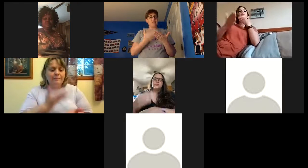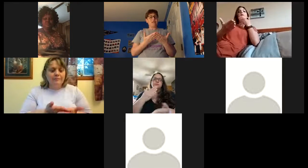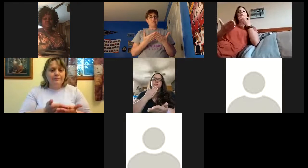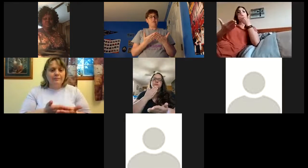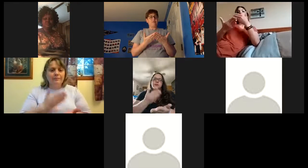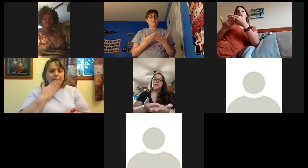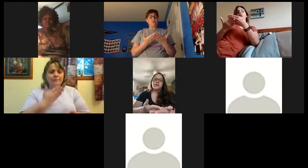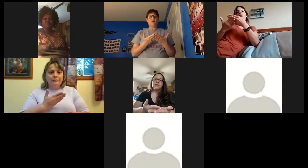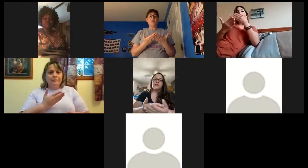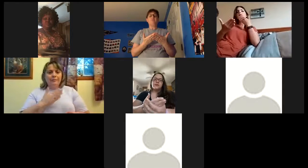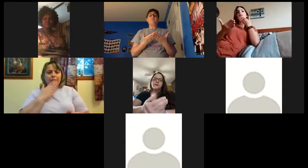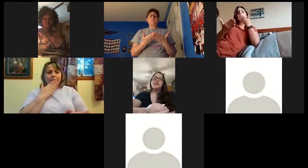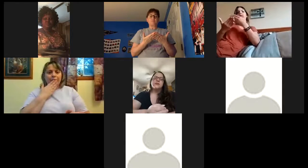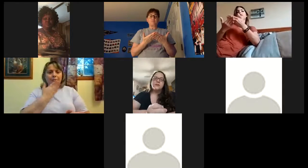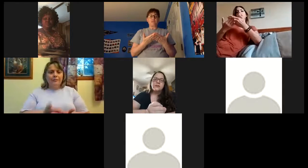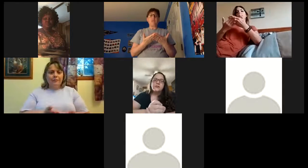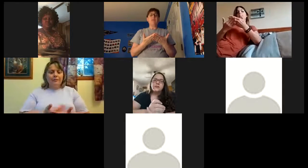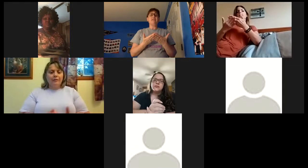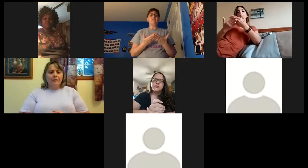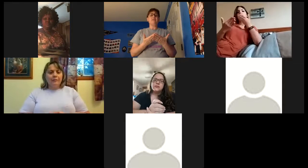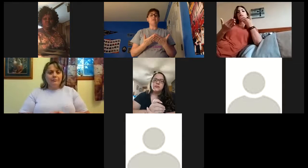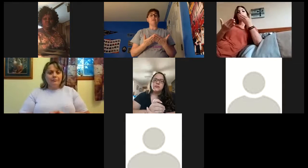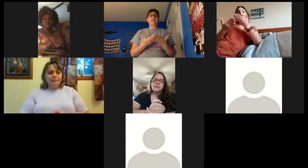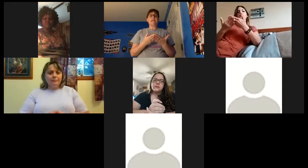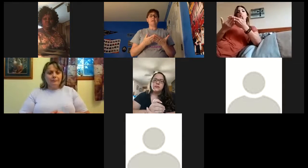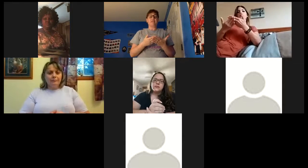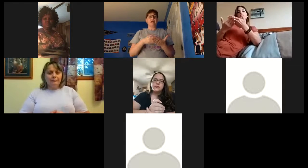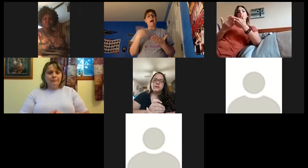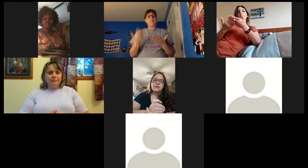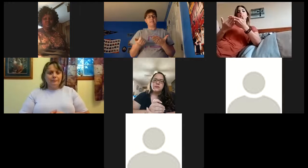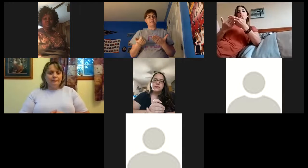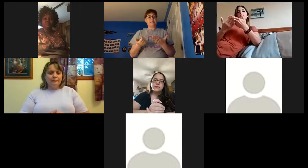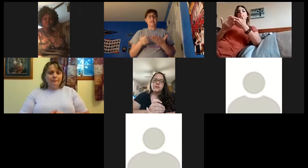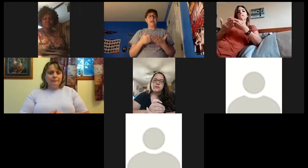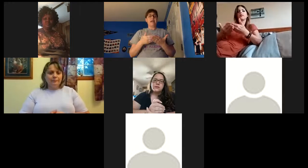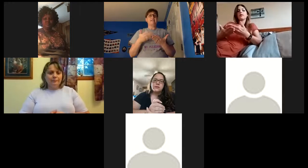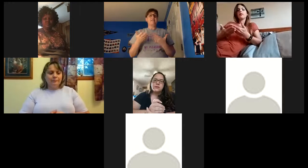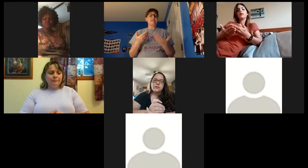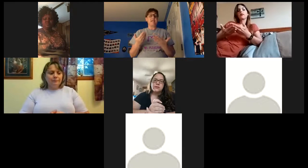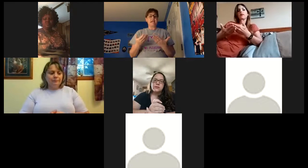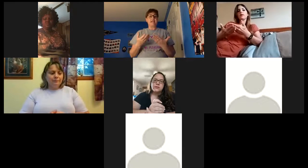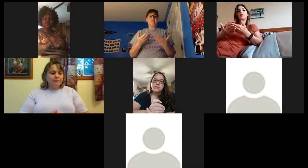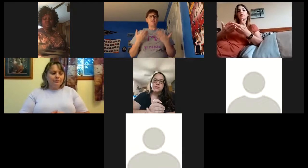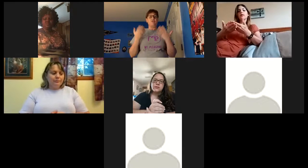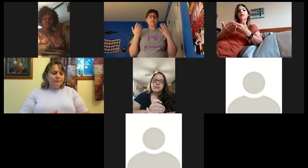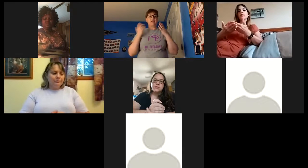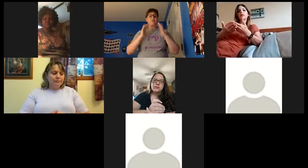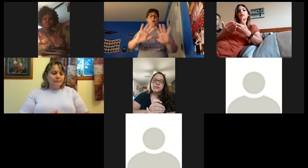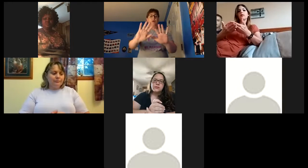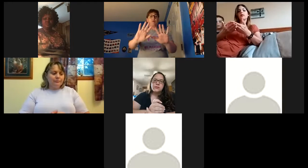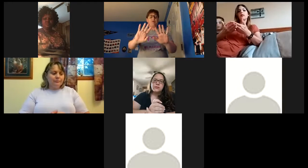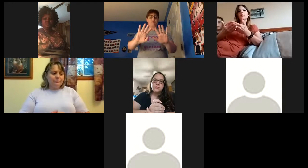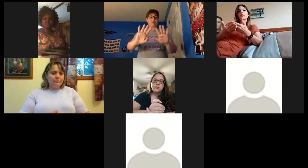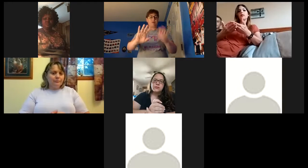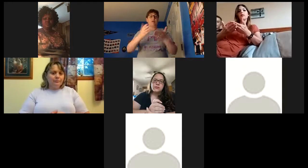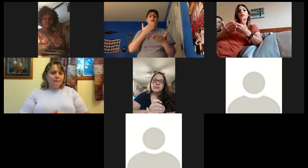last week or the week before, a lot of times when you're saying something opposite and it's something negative, you're going to like throw